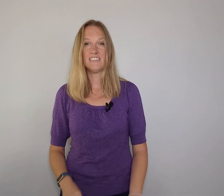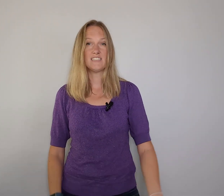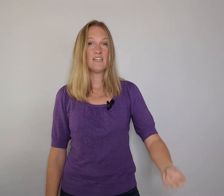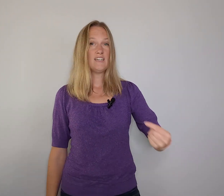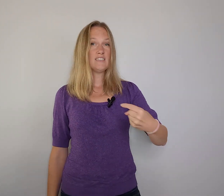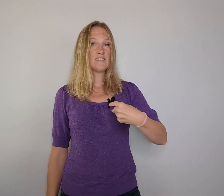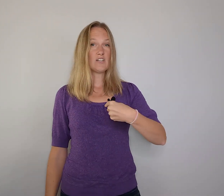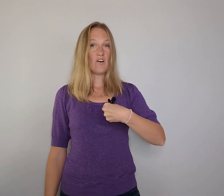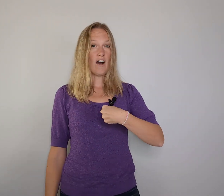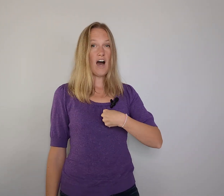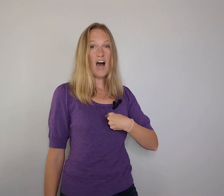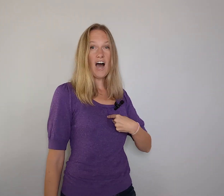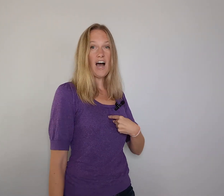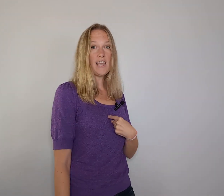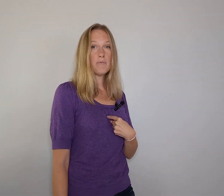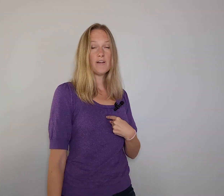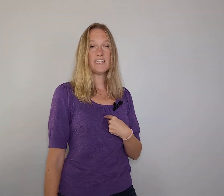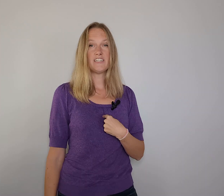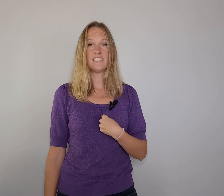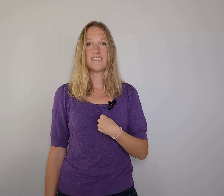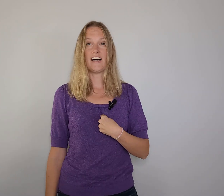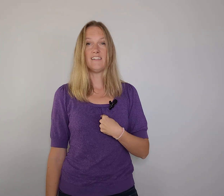Jesus. So I, pointing to yourself,